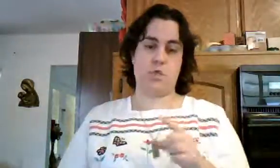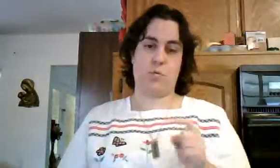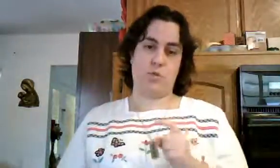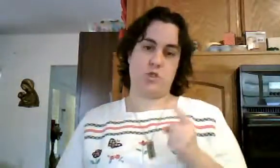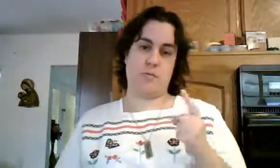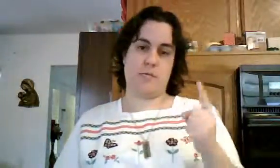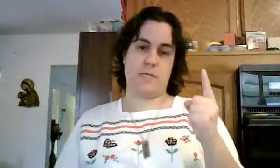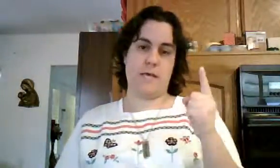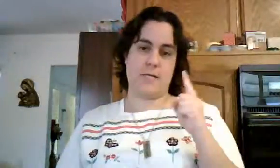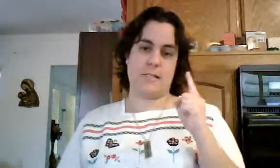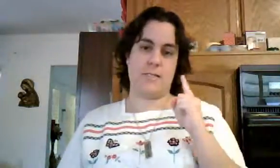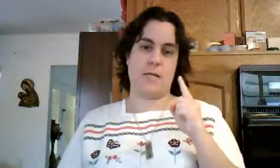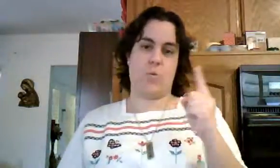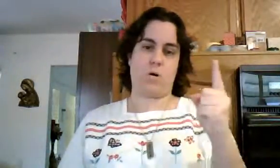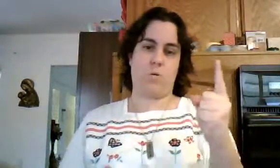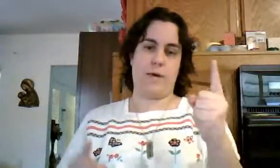approach a person, hesitate and walk away.